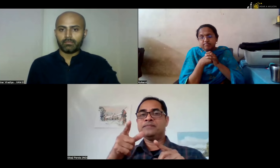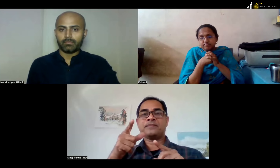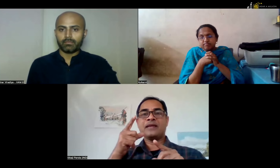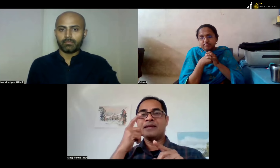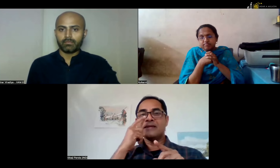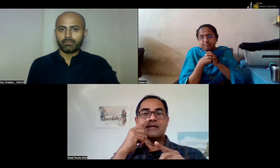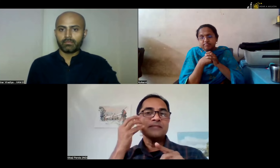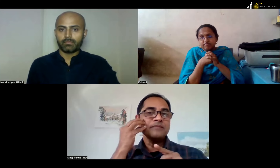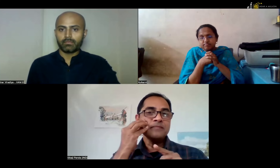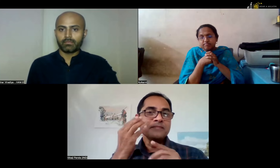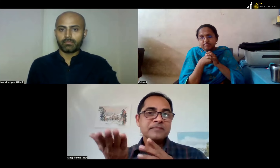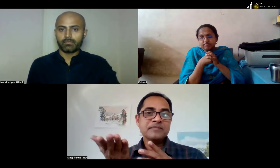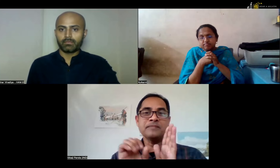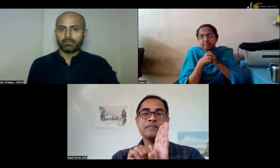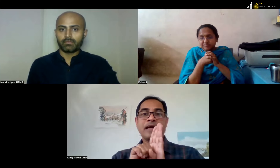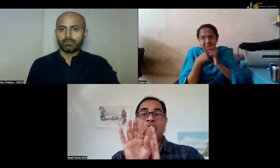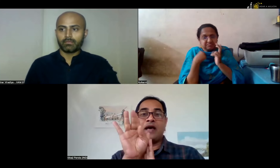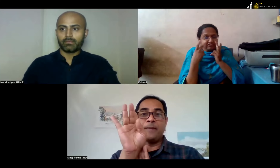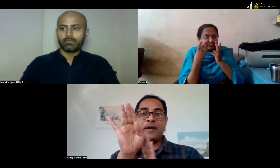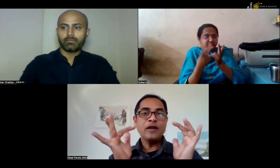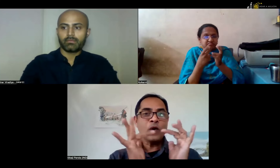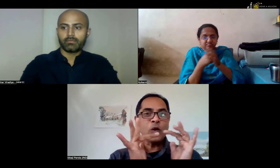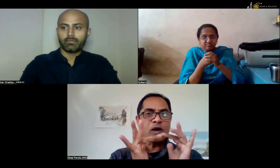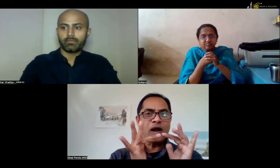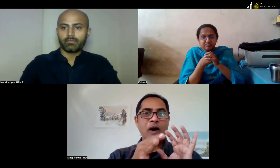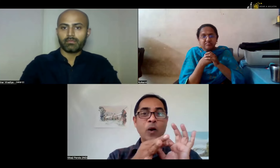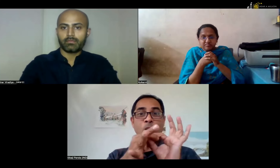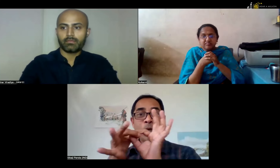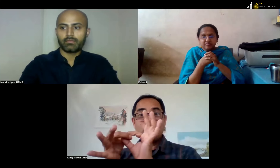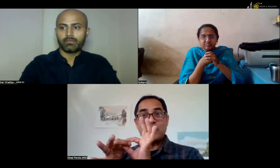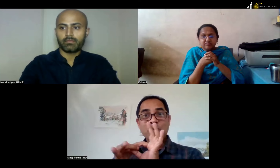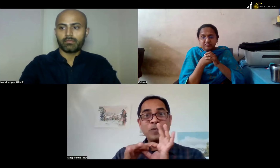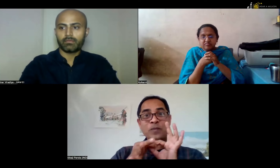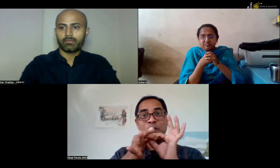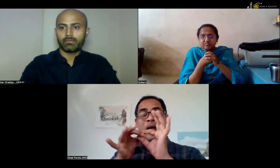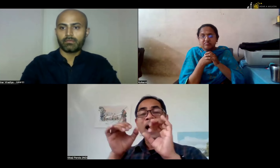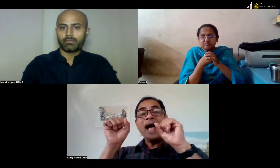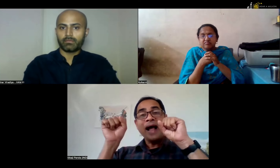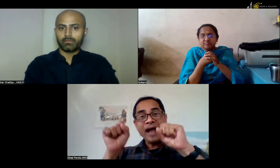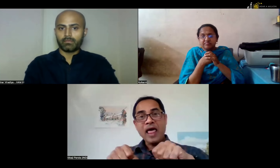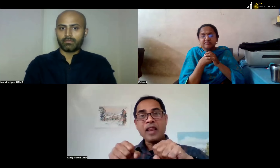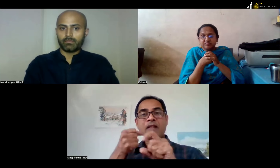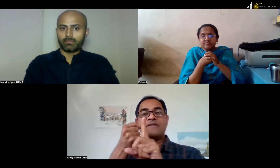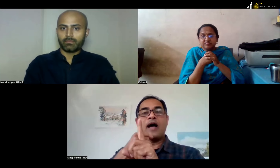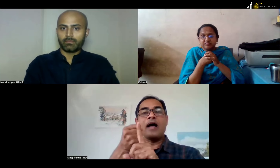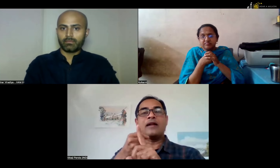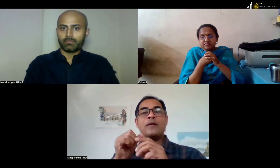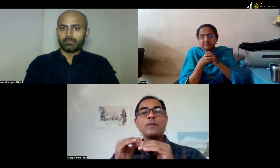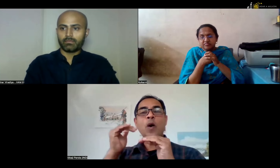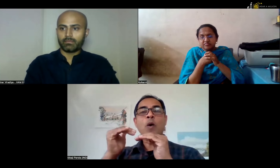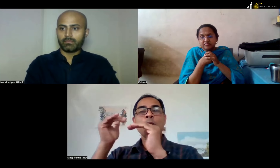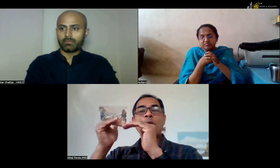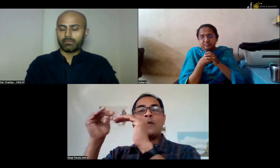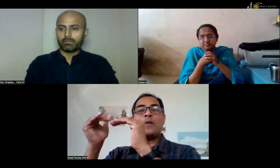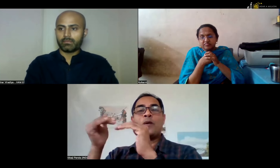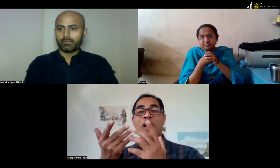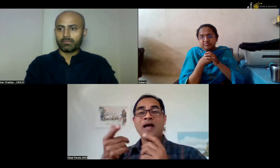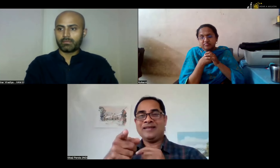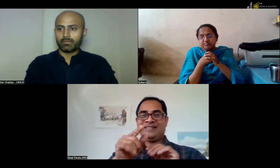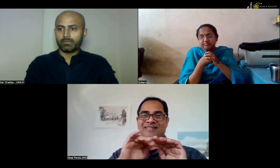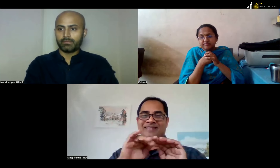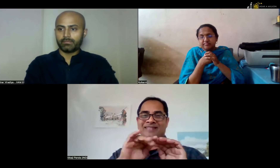the average one. And the deaf, and if there are leaders, there are Kanika is there in Mumbai, and Hera Milan is also working,